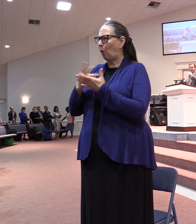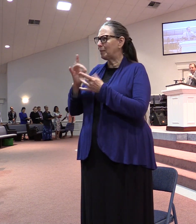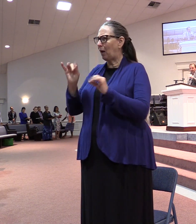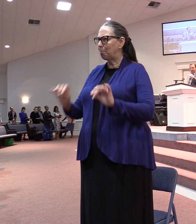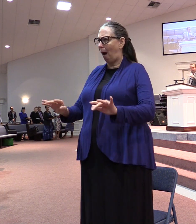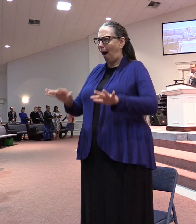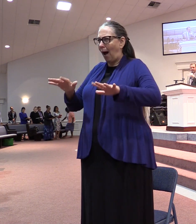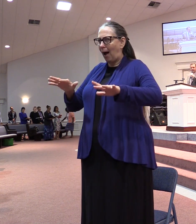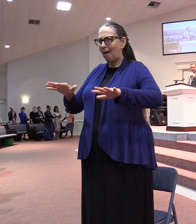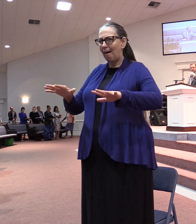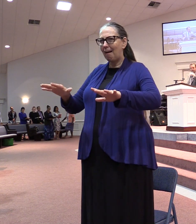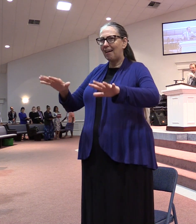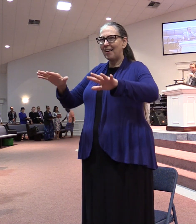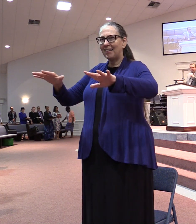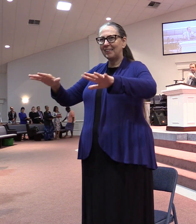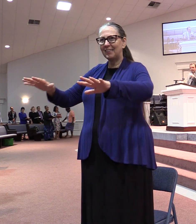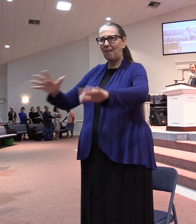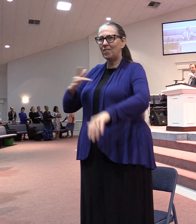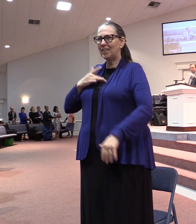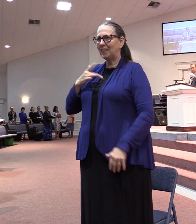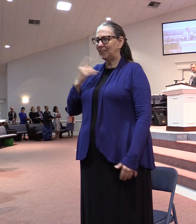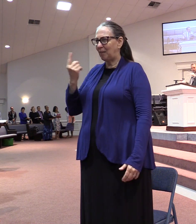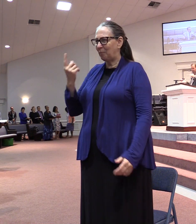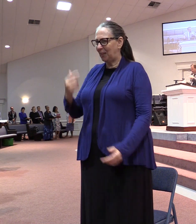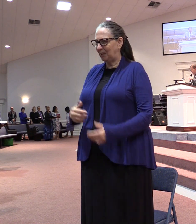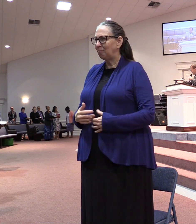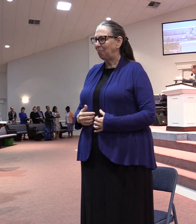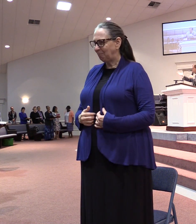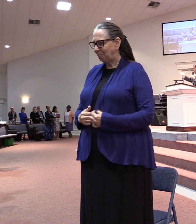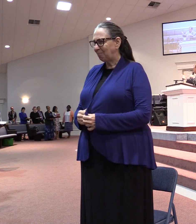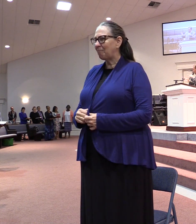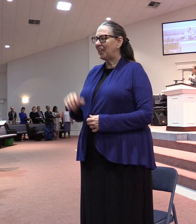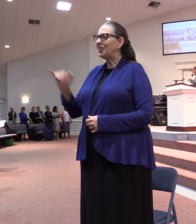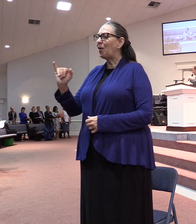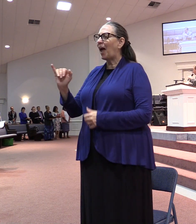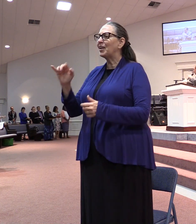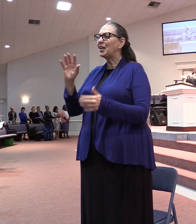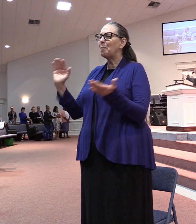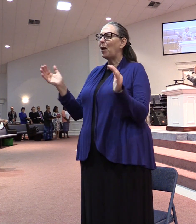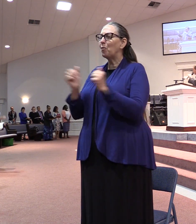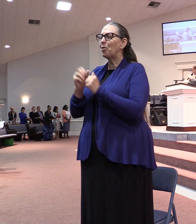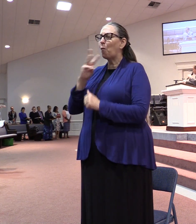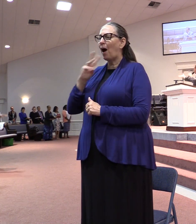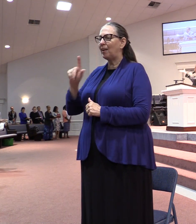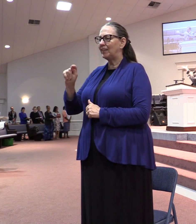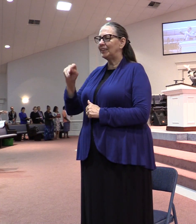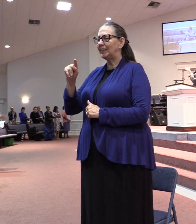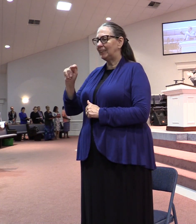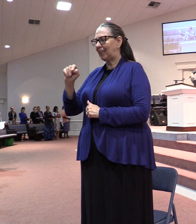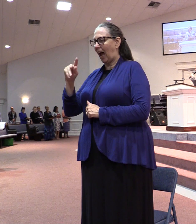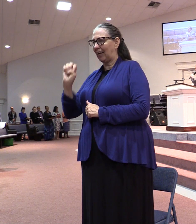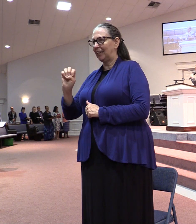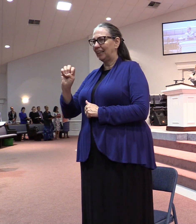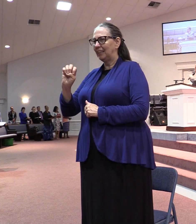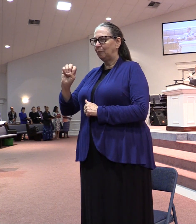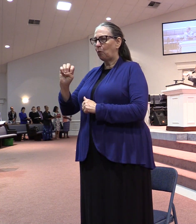Yeah. I just feel like, you know, when the tide rises, all the boats go up. And